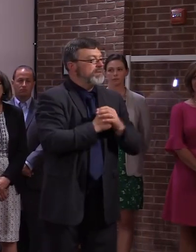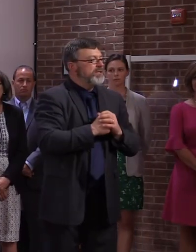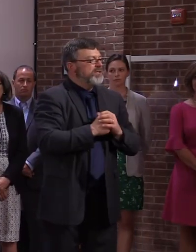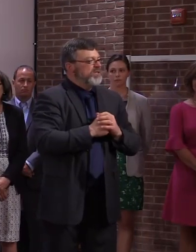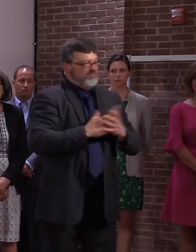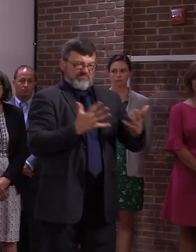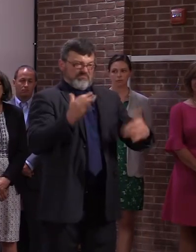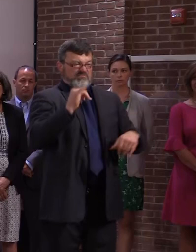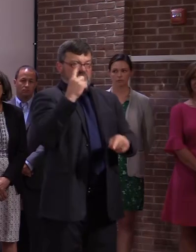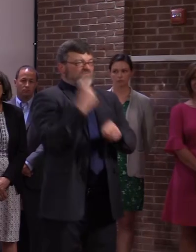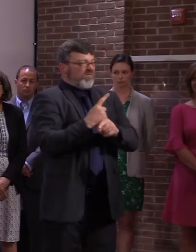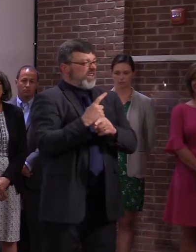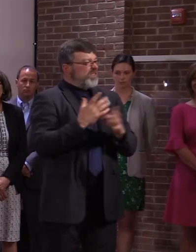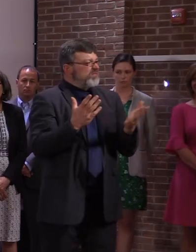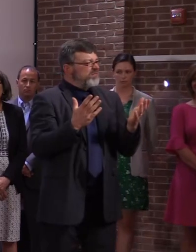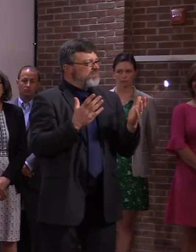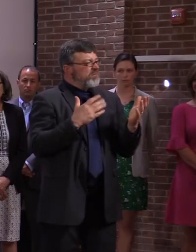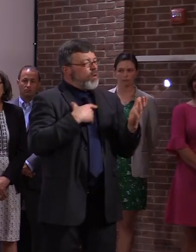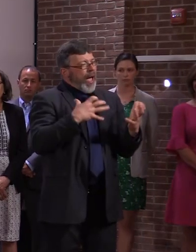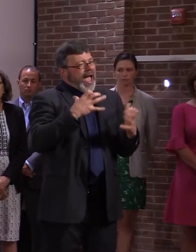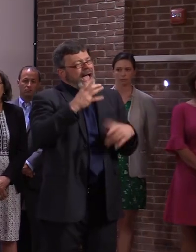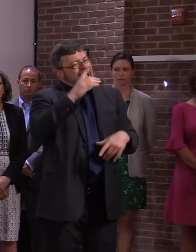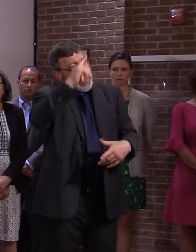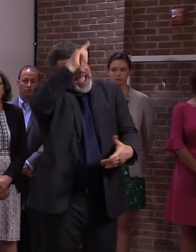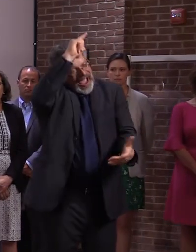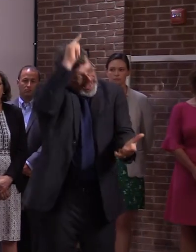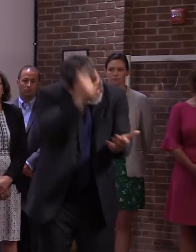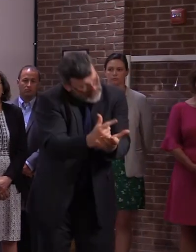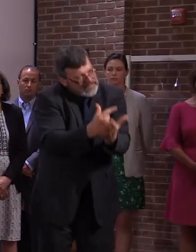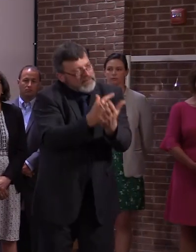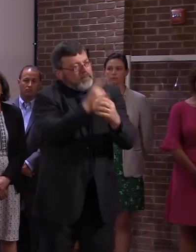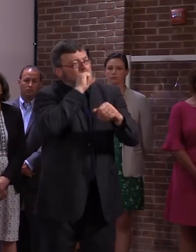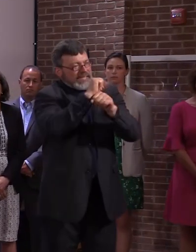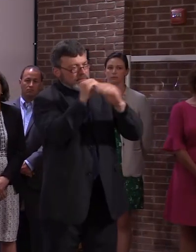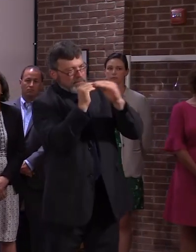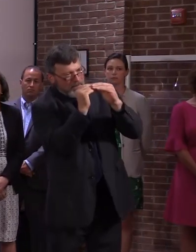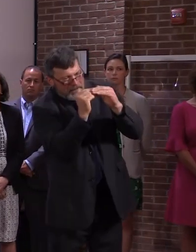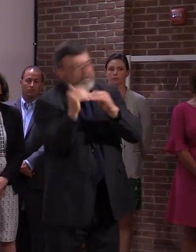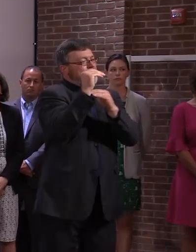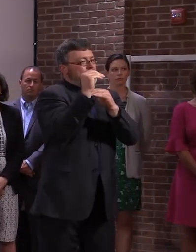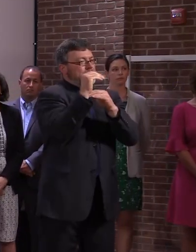make sure, absolutely sure, that we had the correct information.